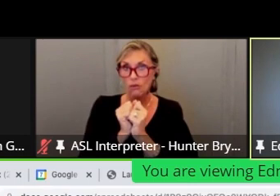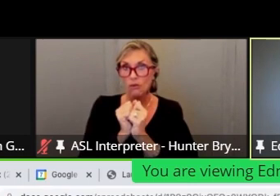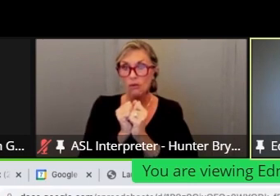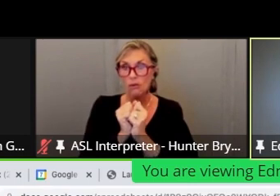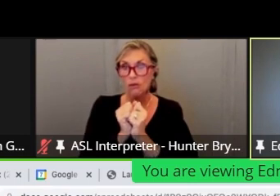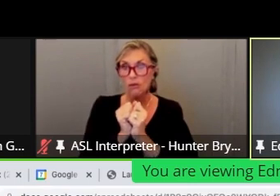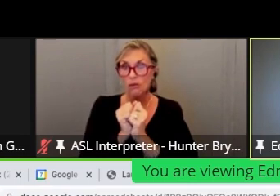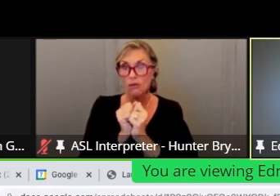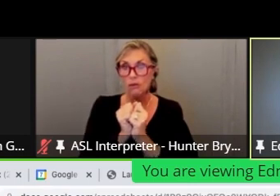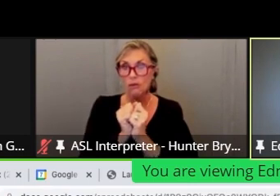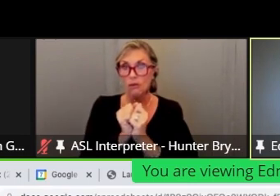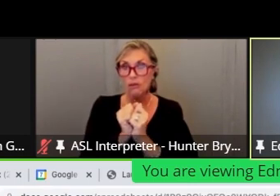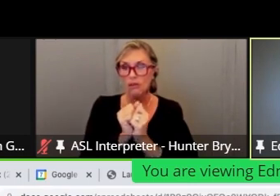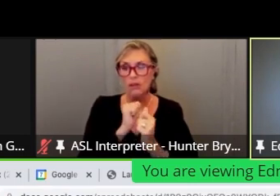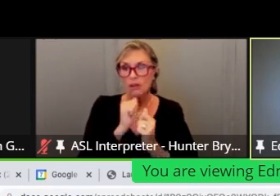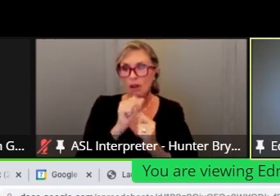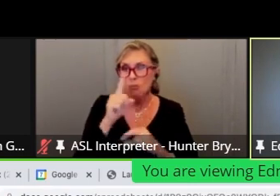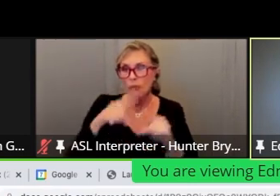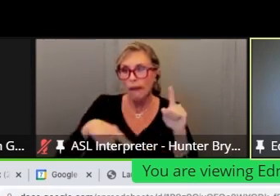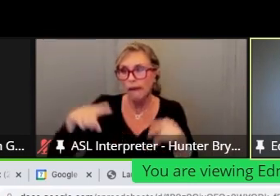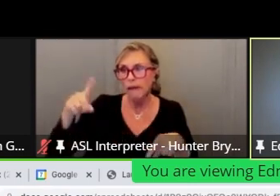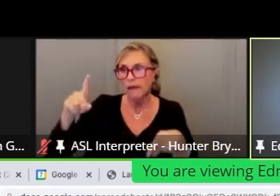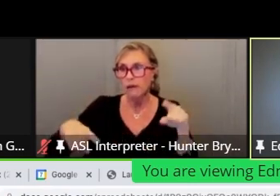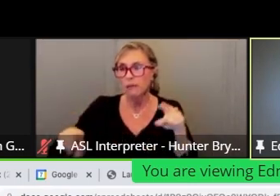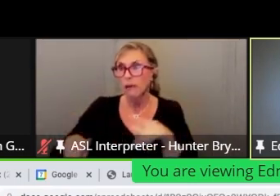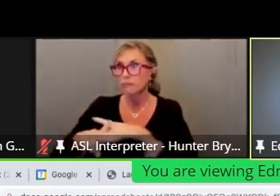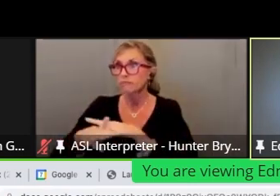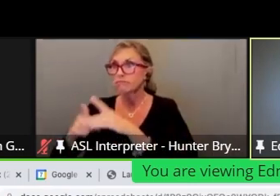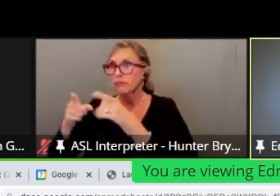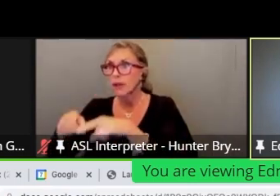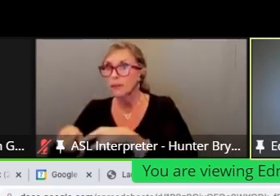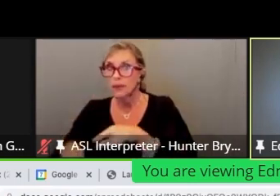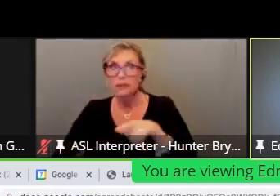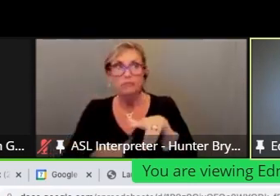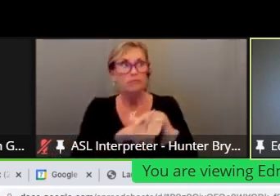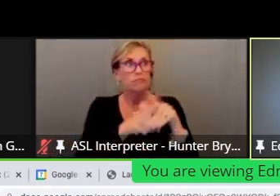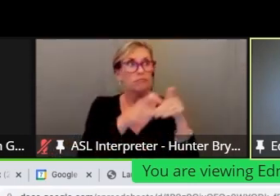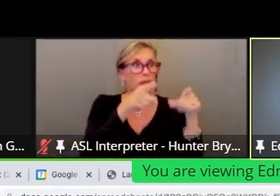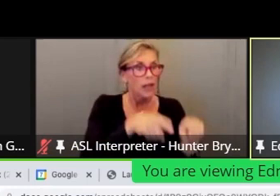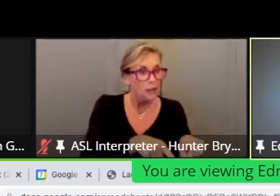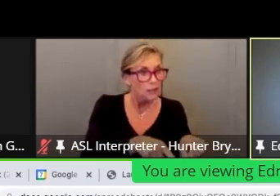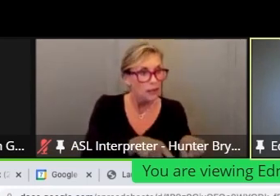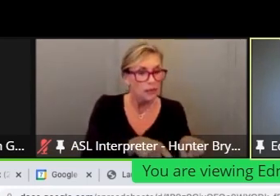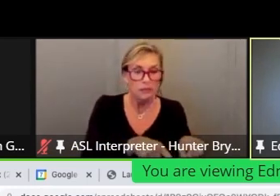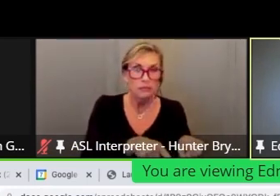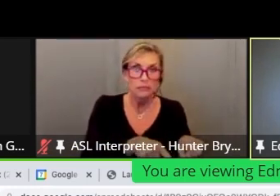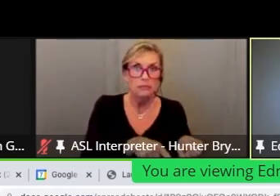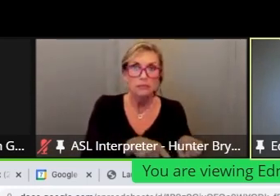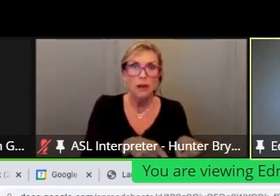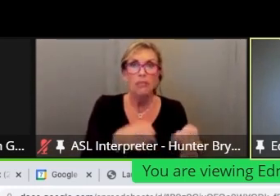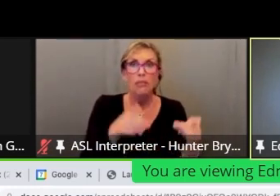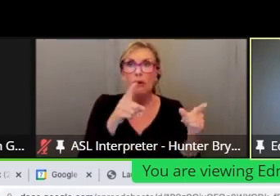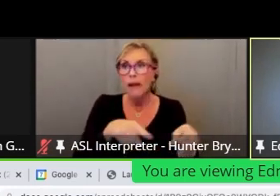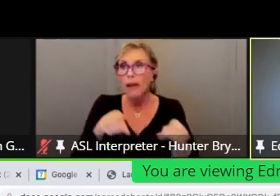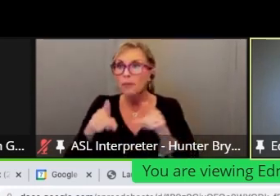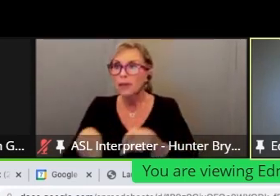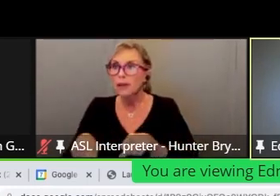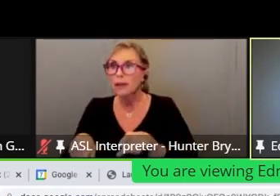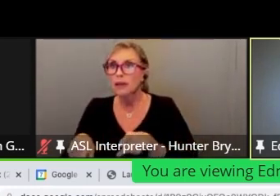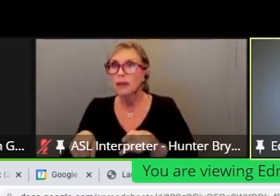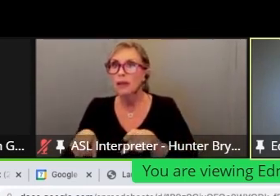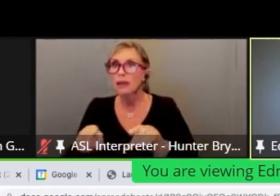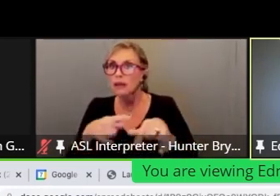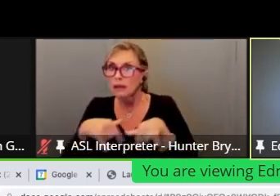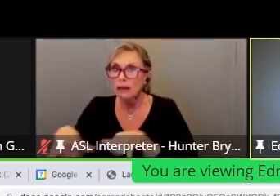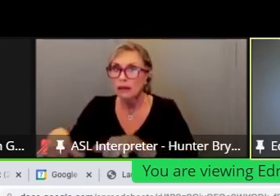not just random things happening, but things happening in concert with each other. And so our comment then was